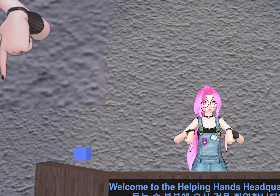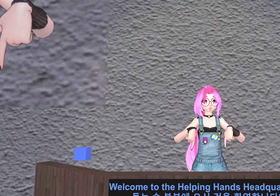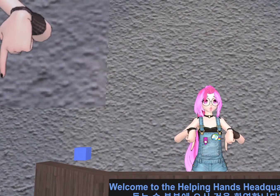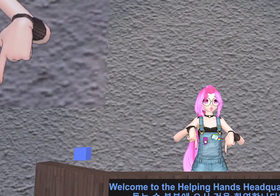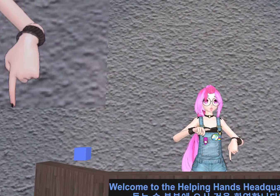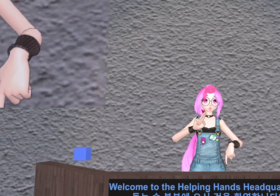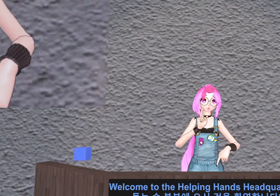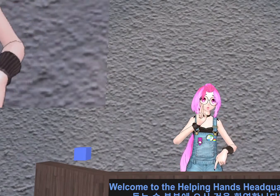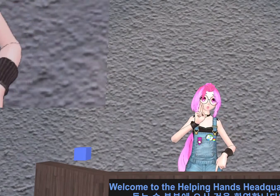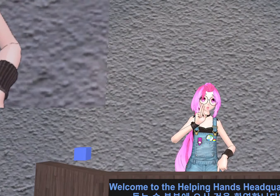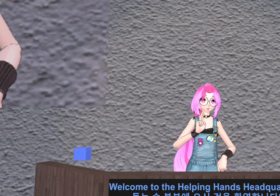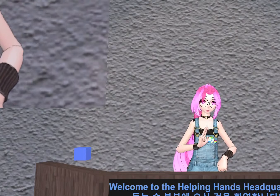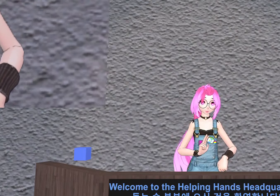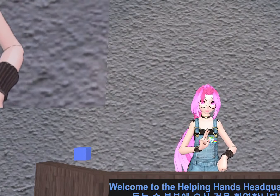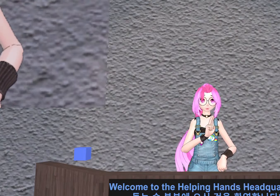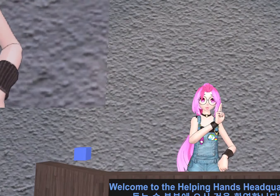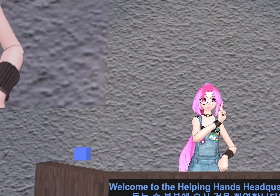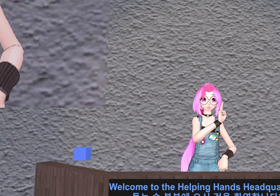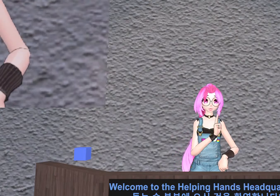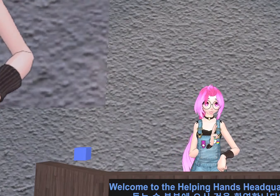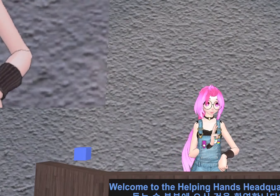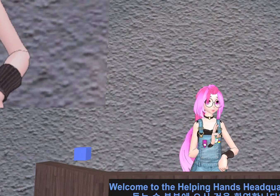Restaurant. I'm going down.